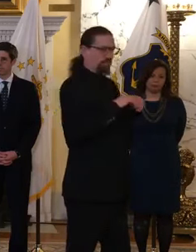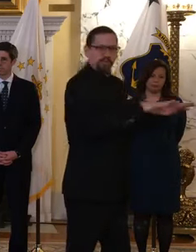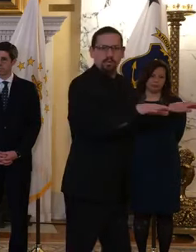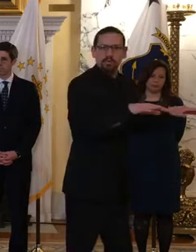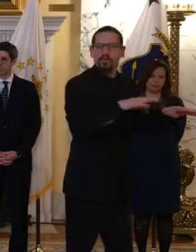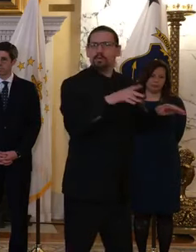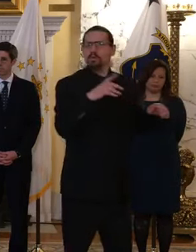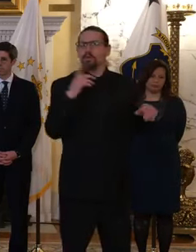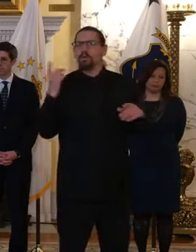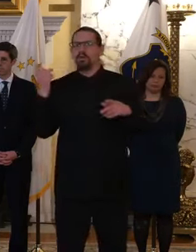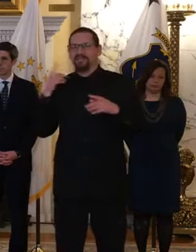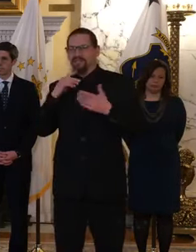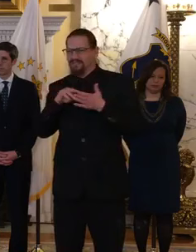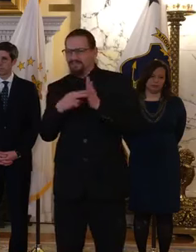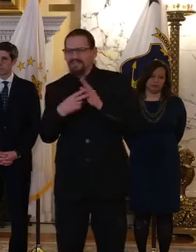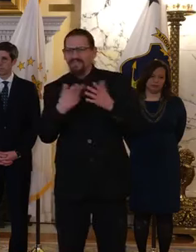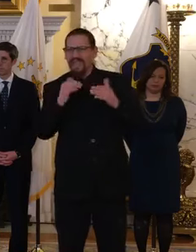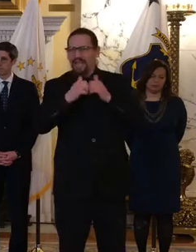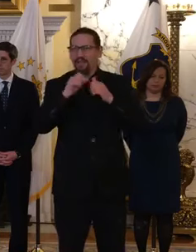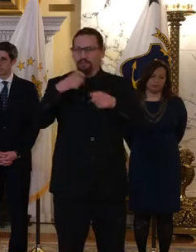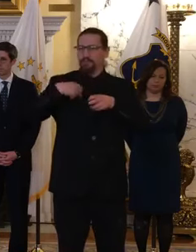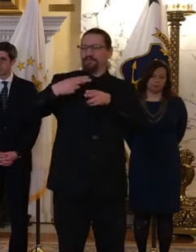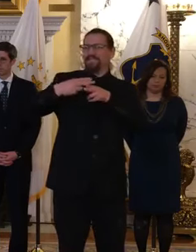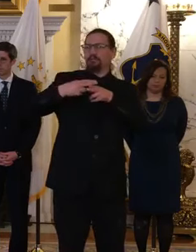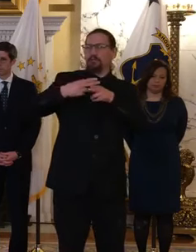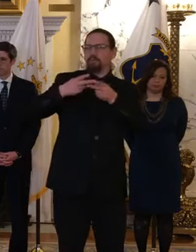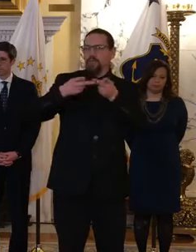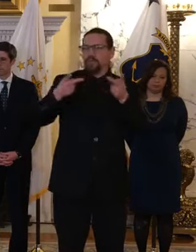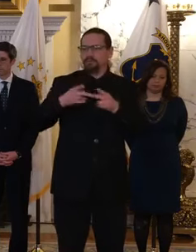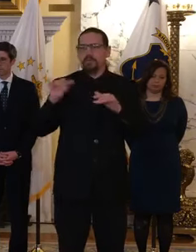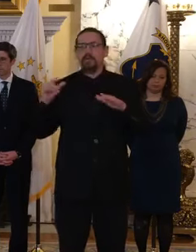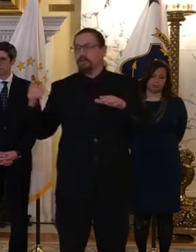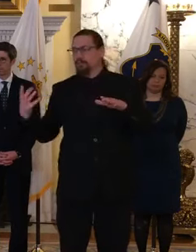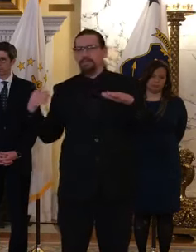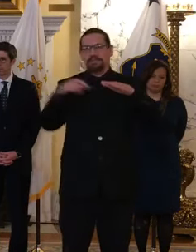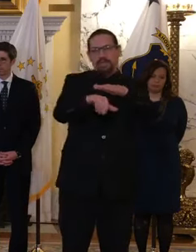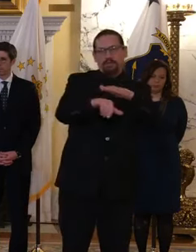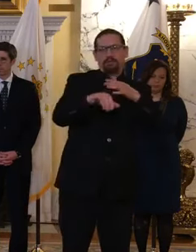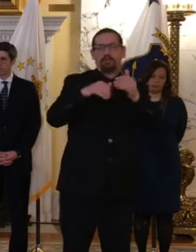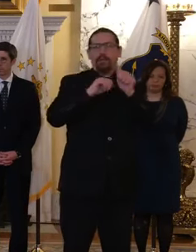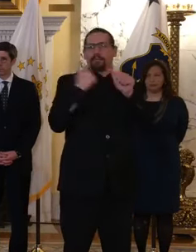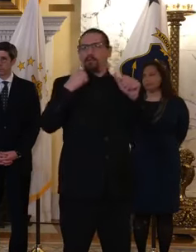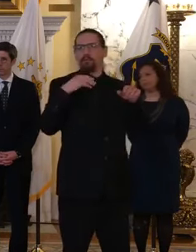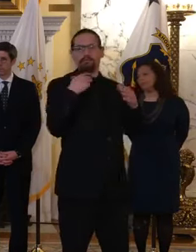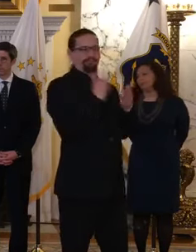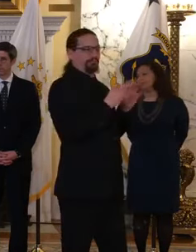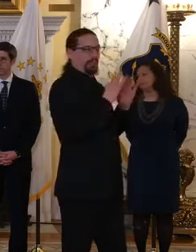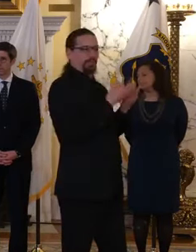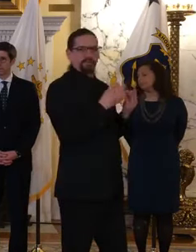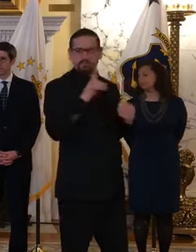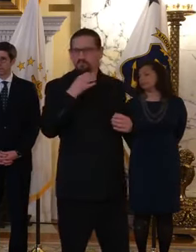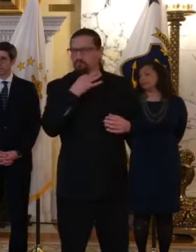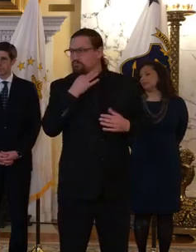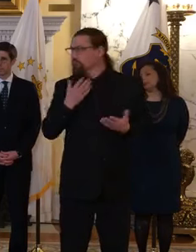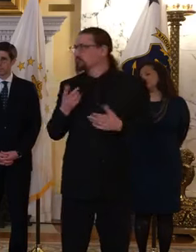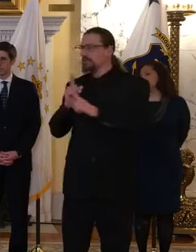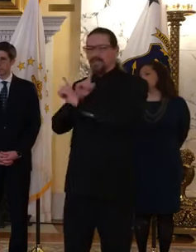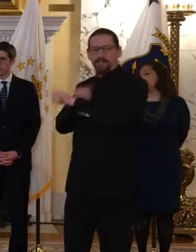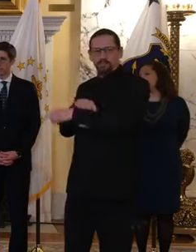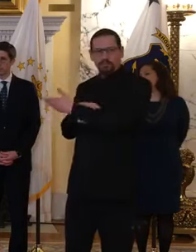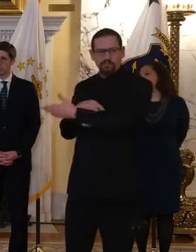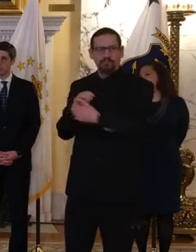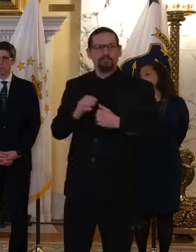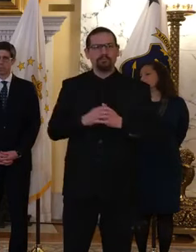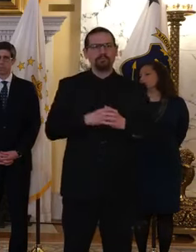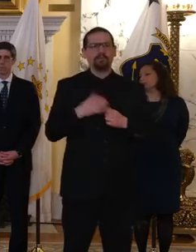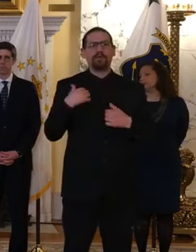healthcare workers being able to have a place to quarantine and monitor for symptoms so that